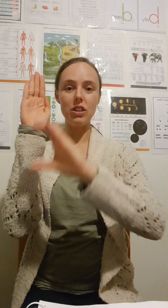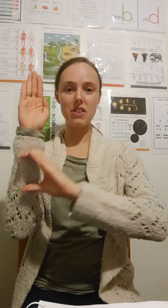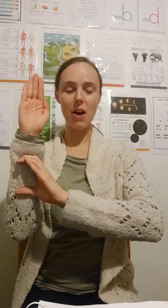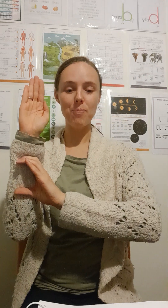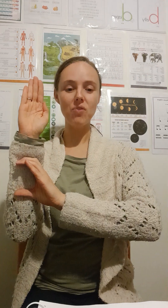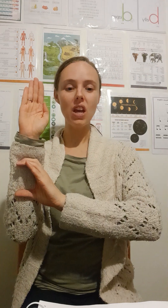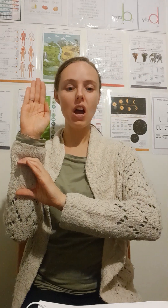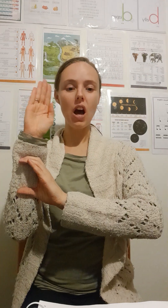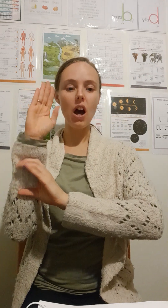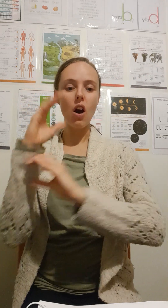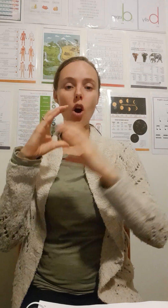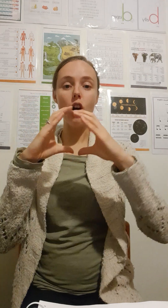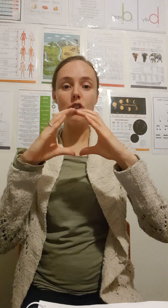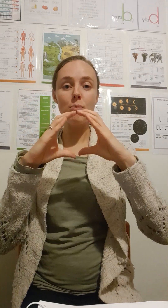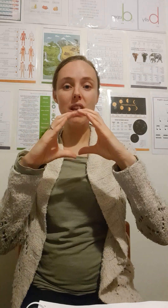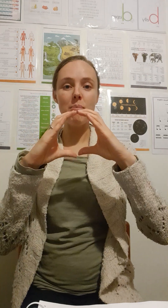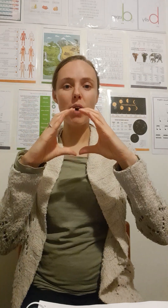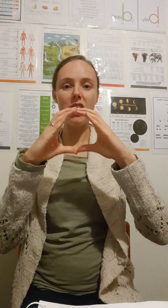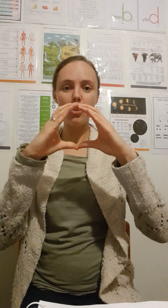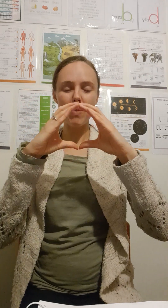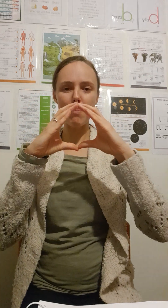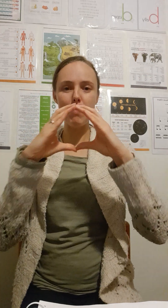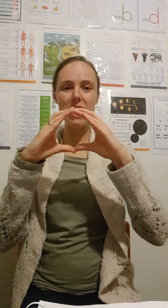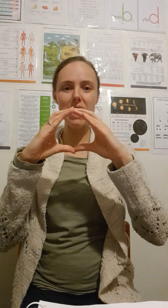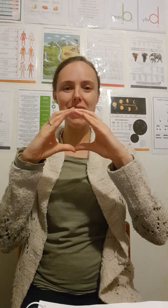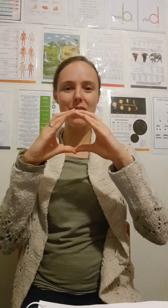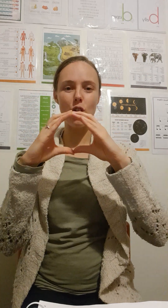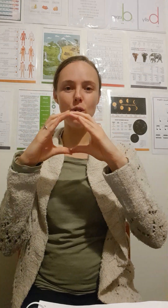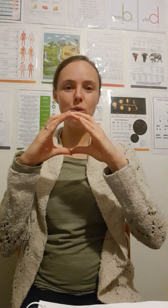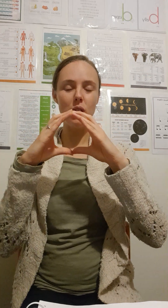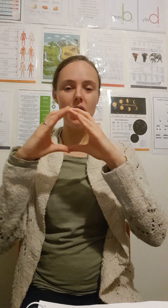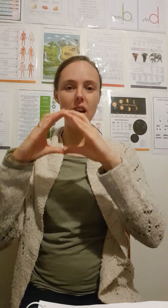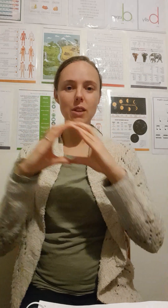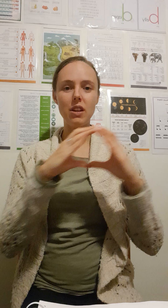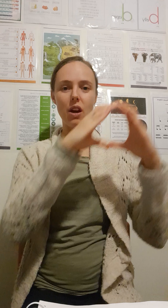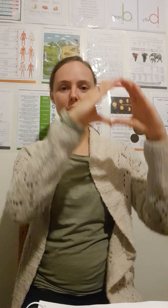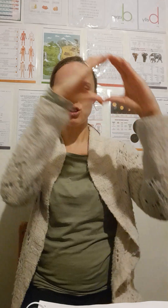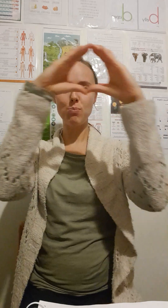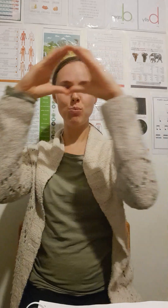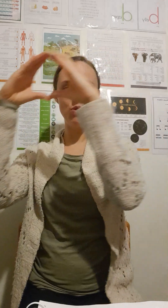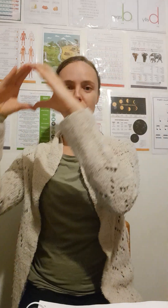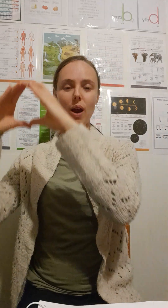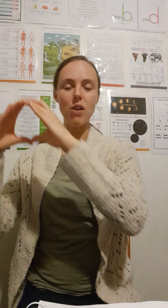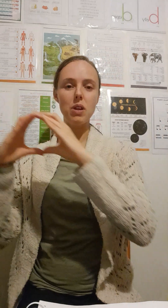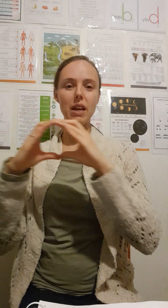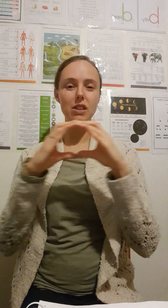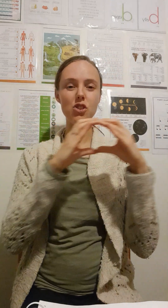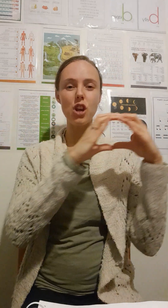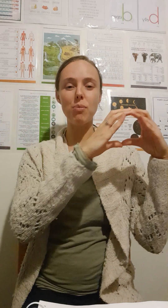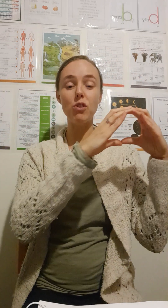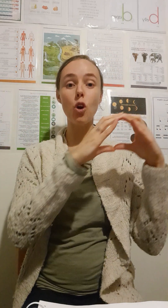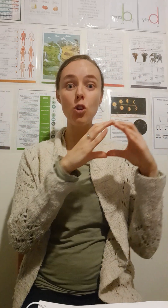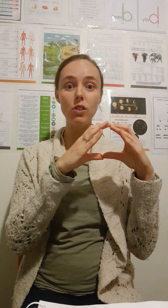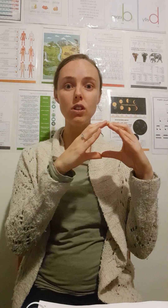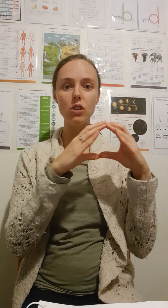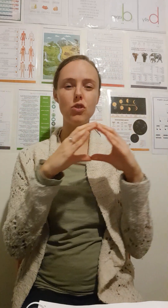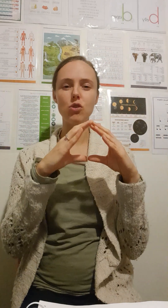Carta. Ottoman Empire, so you make a big O, and then I just move it around like in the shape of an oval because you're trying